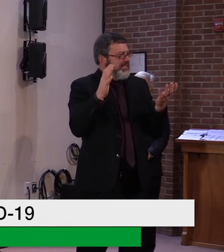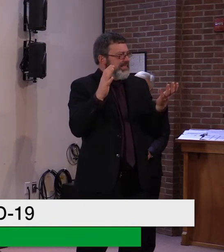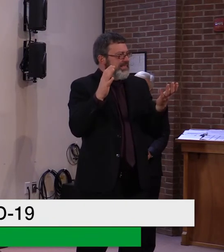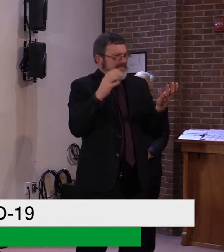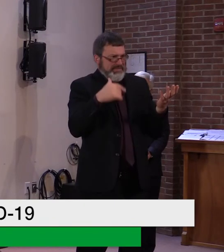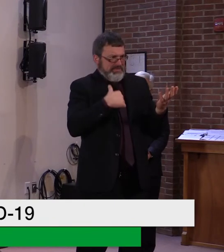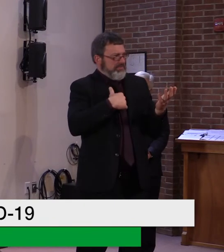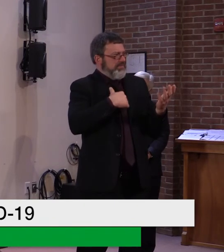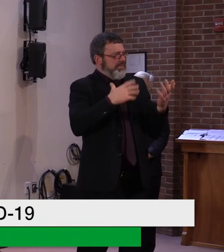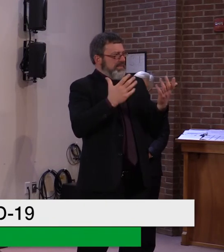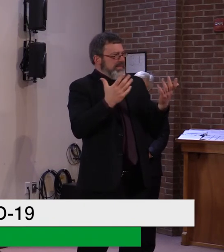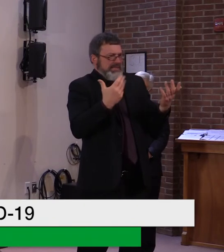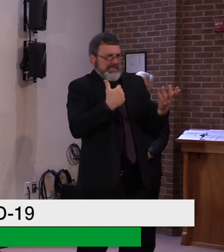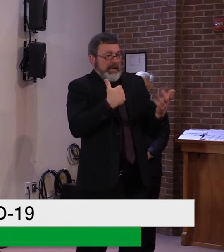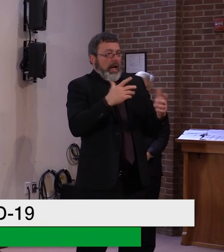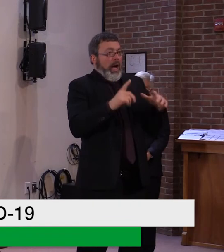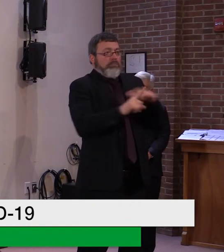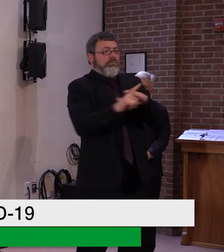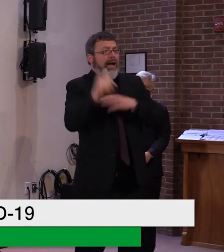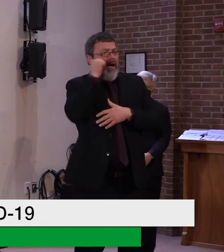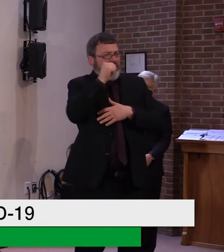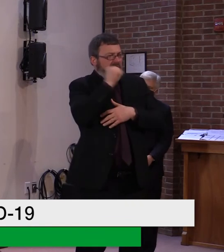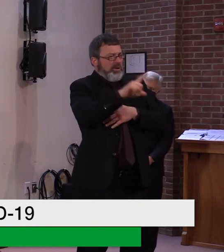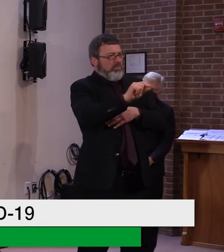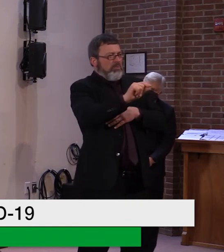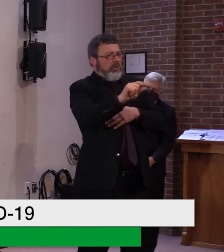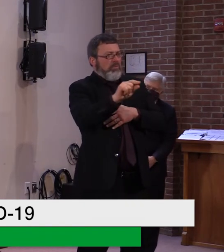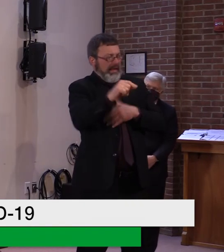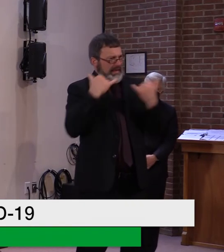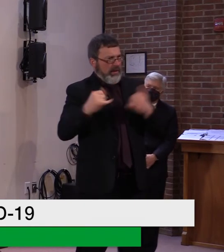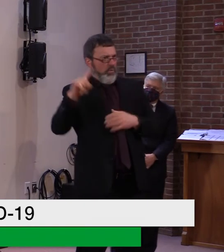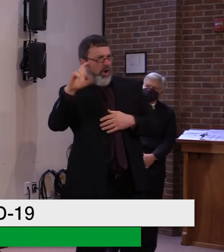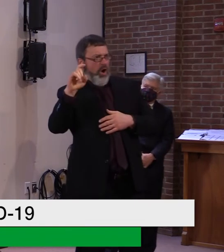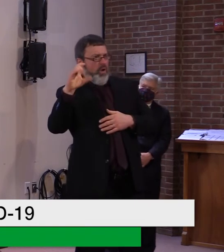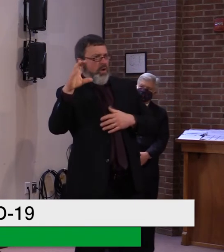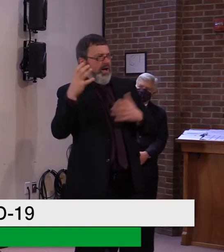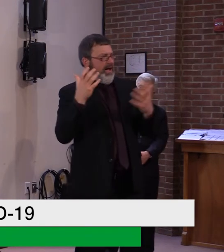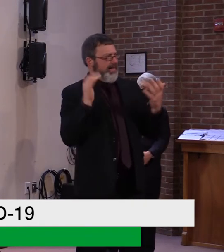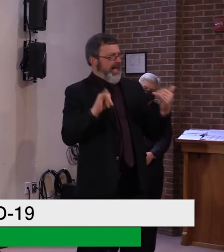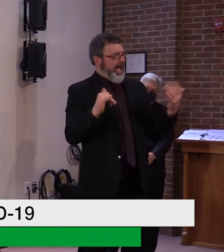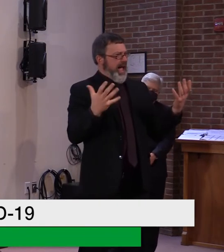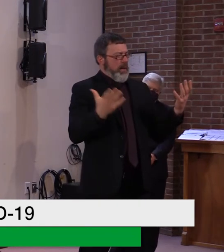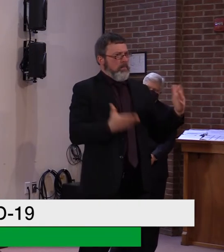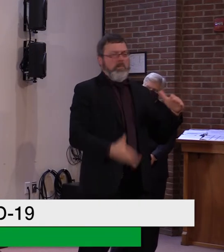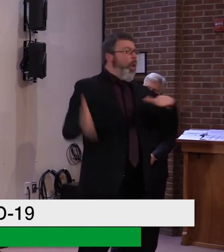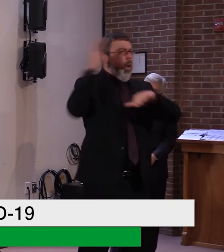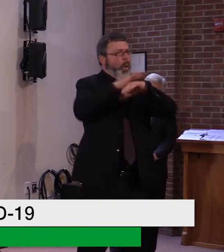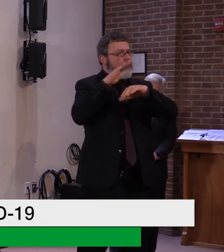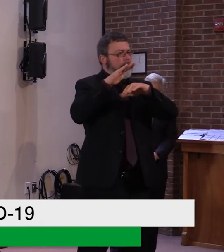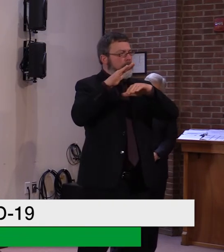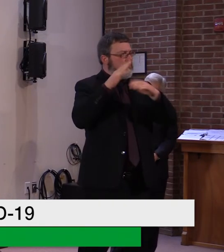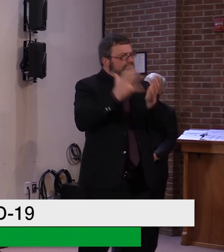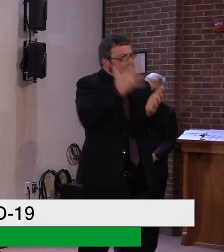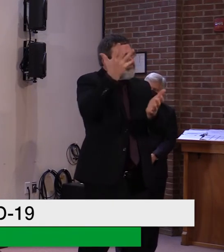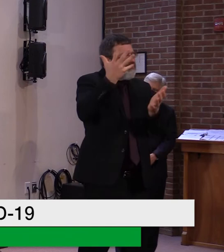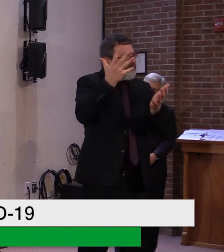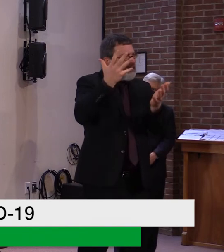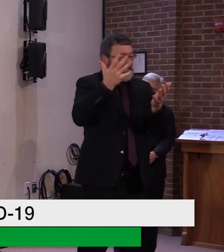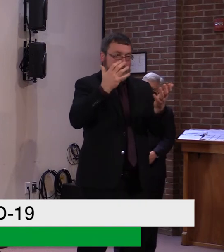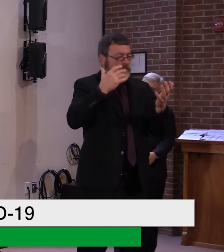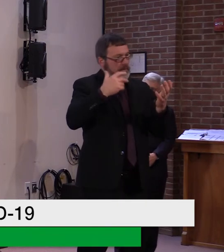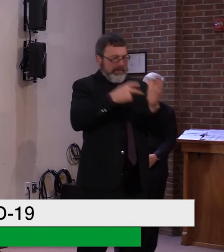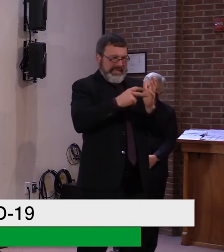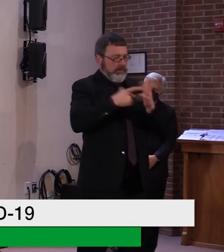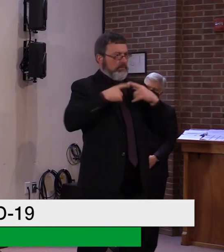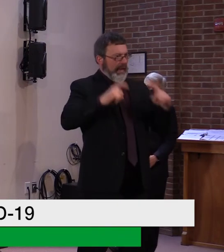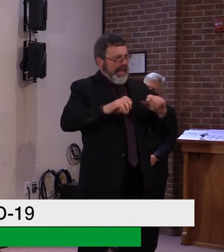the 20s i believe on an average and then all of a sudden they started to spike um so we decided to take quick action uh so we